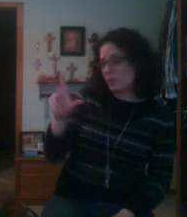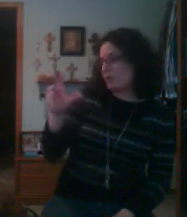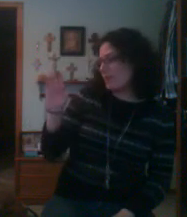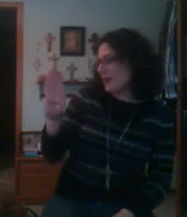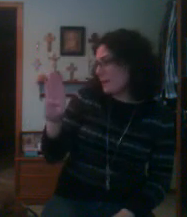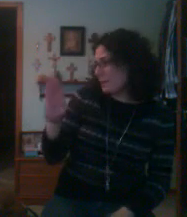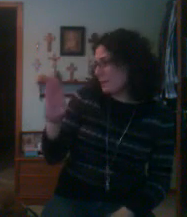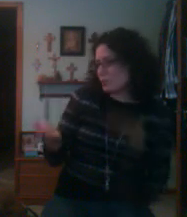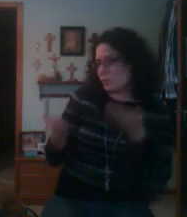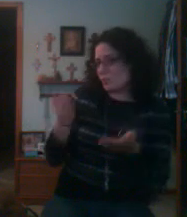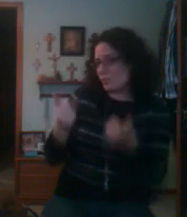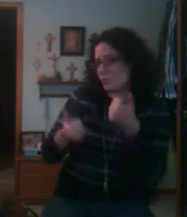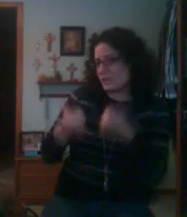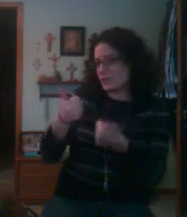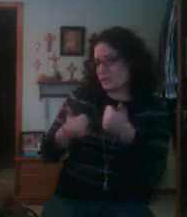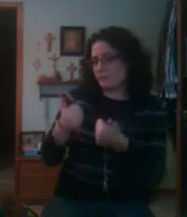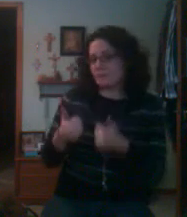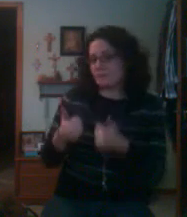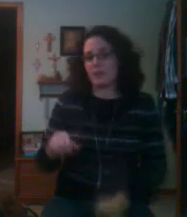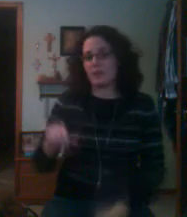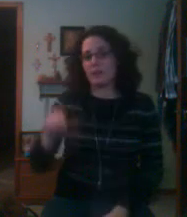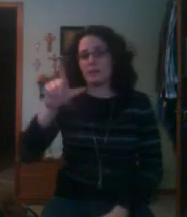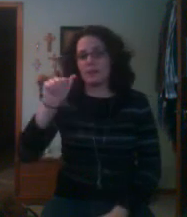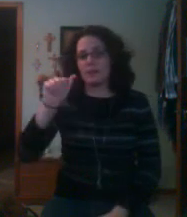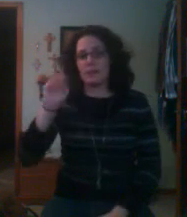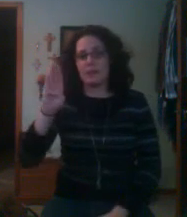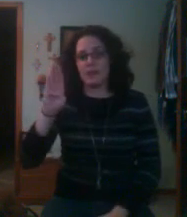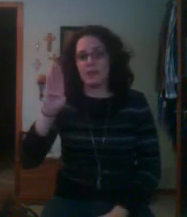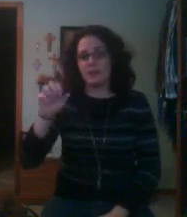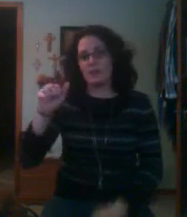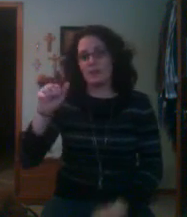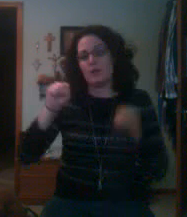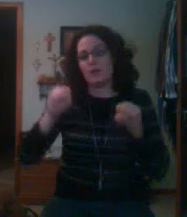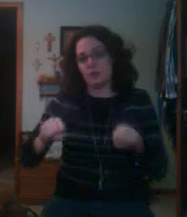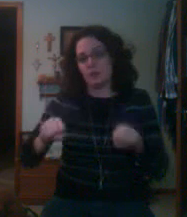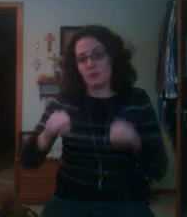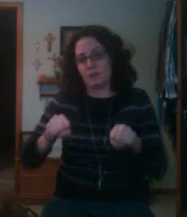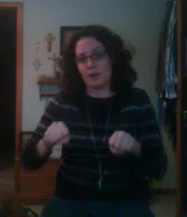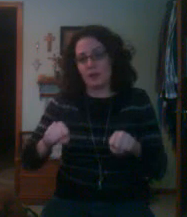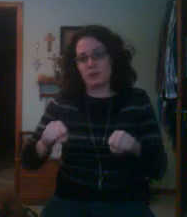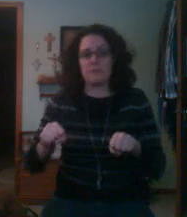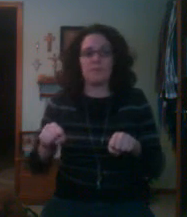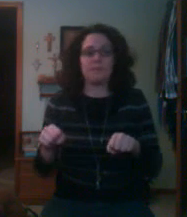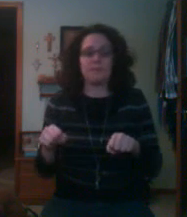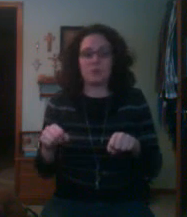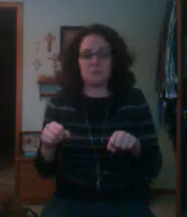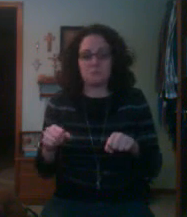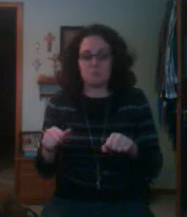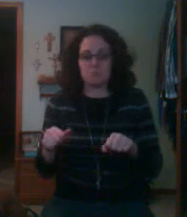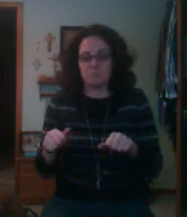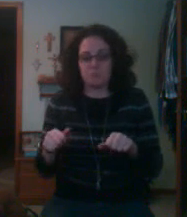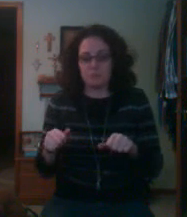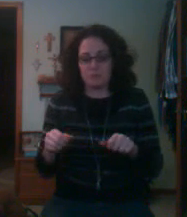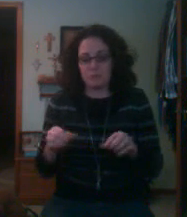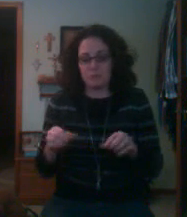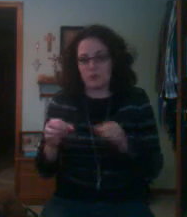the lab is that you can control a lot of the external factors, such as the amount of light, the amount of water, the amount of nutrients, the type of soil.